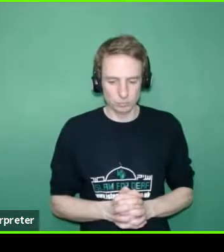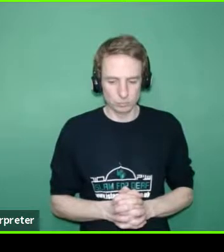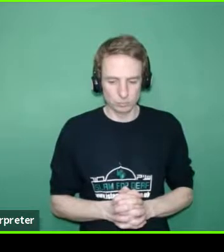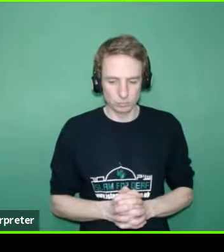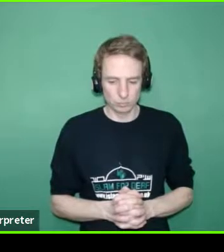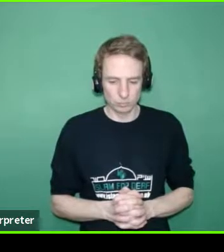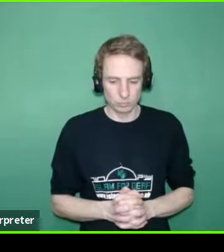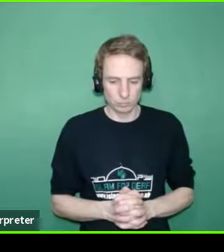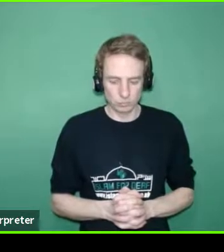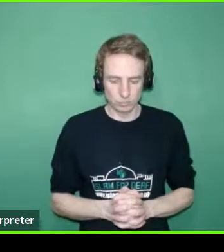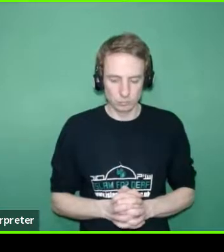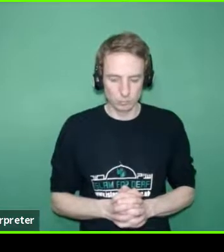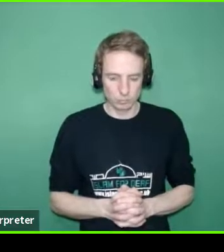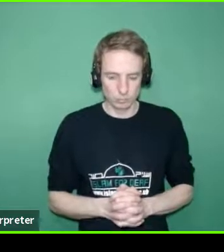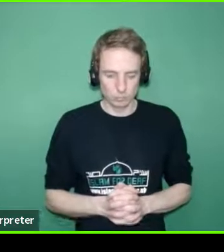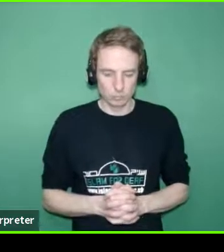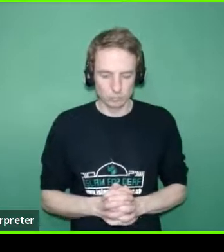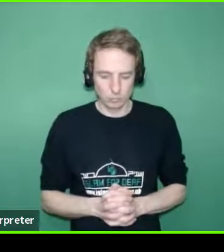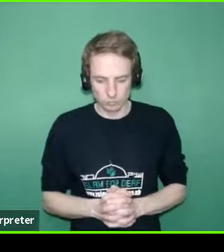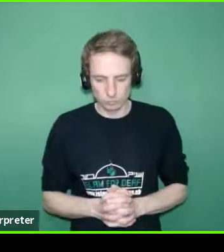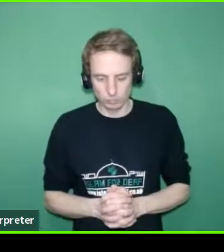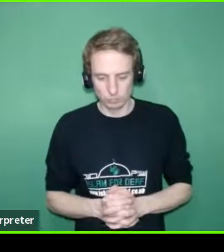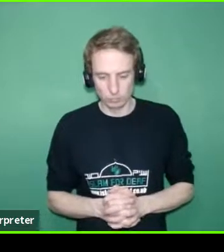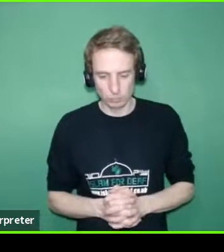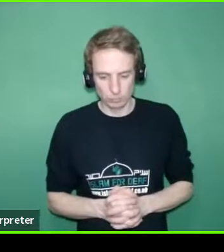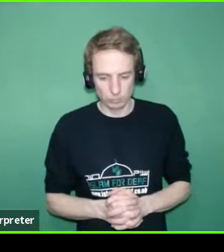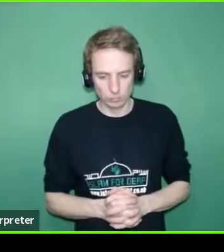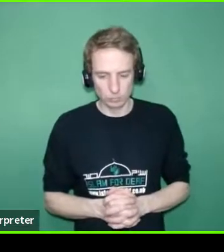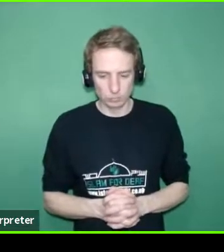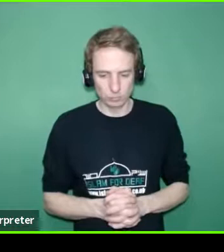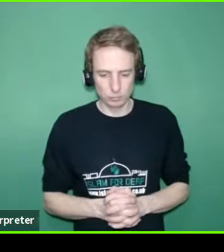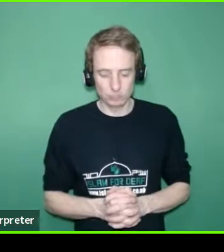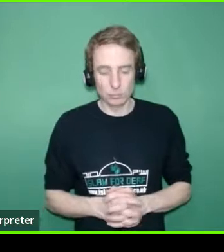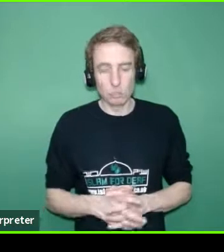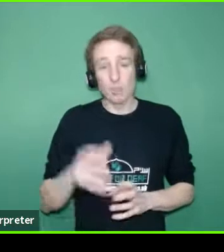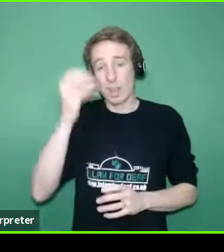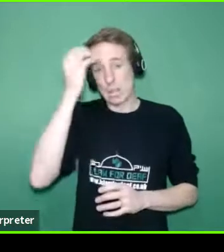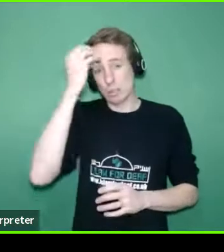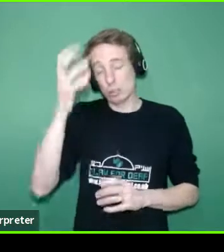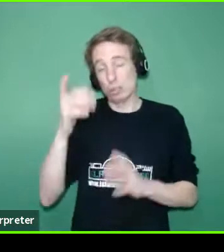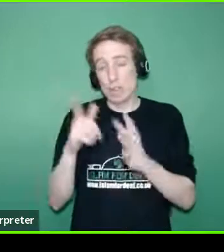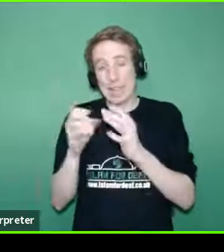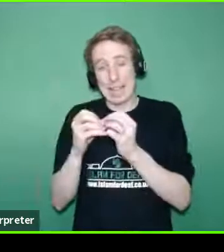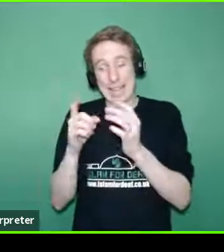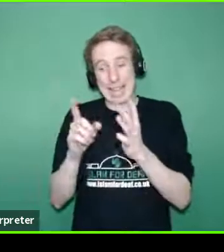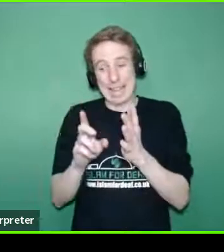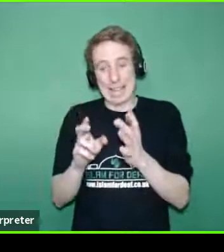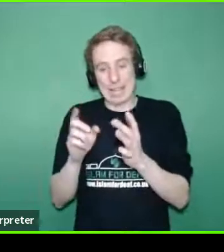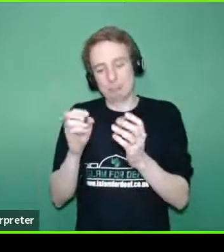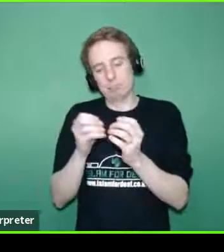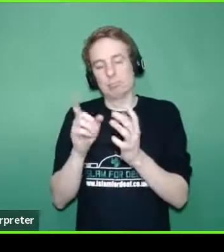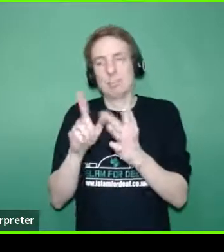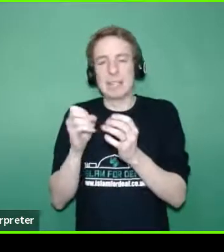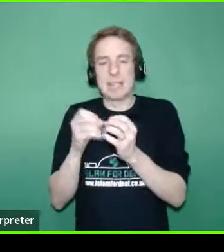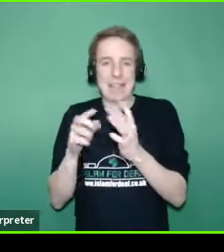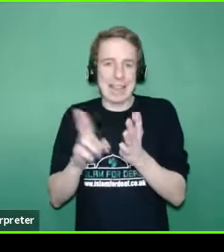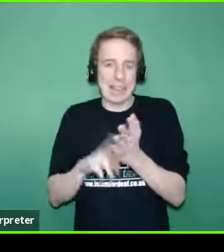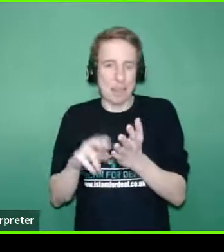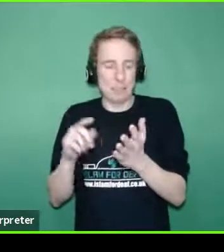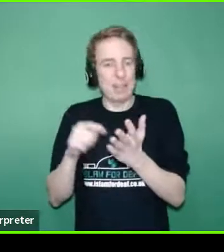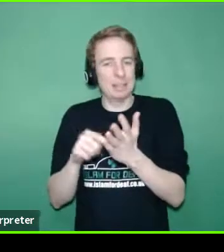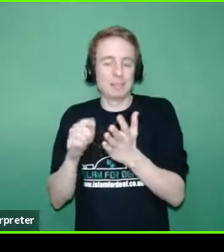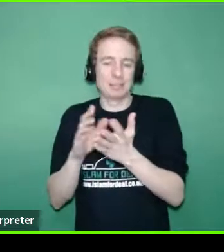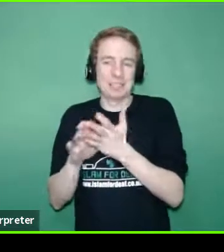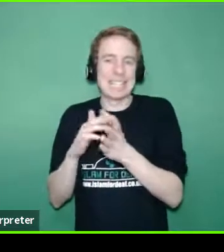And Shaykh al-Islam ibn Taymiyyah, the famous scholar, he mentioned, as has been reported or as is